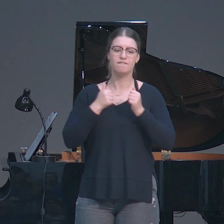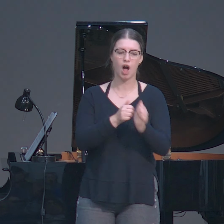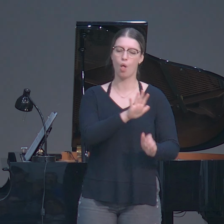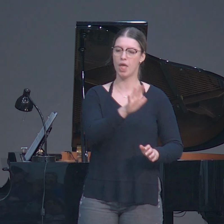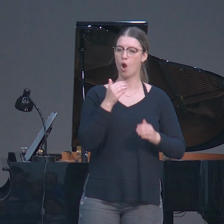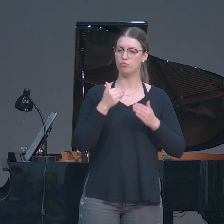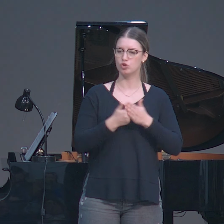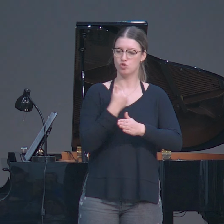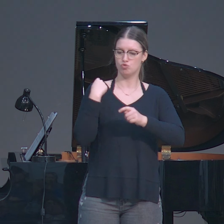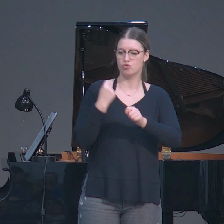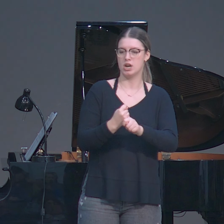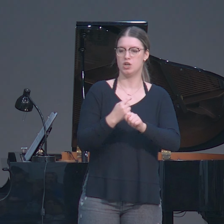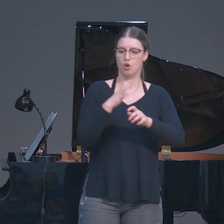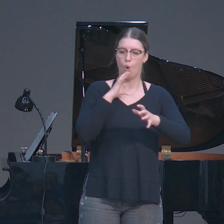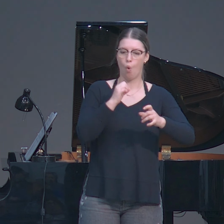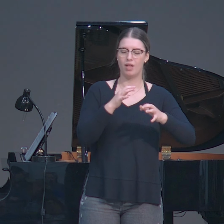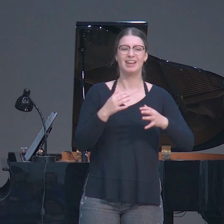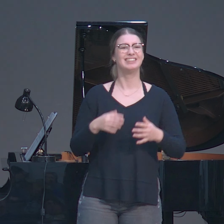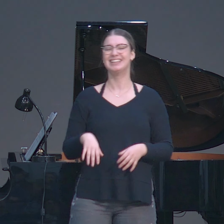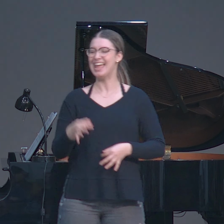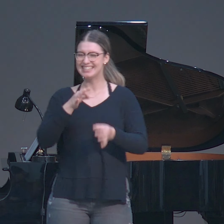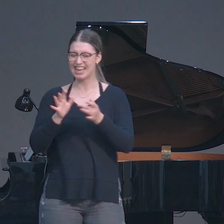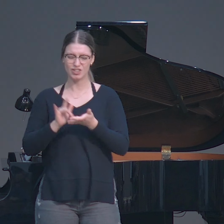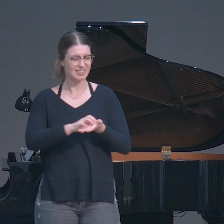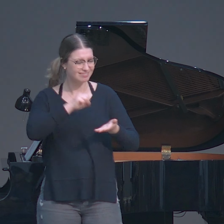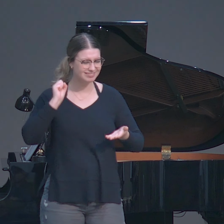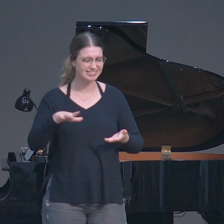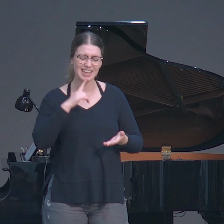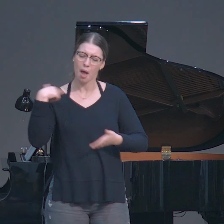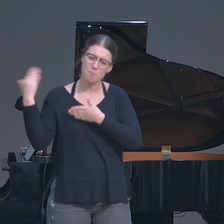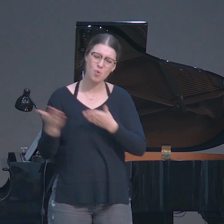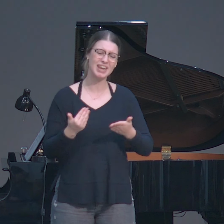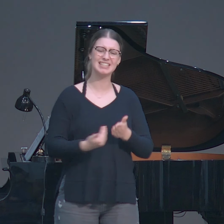came to be taken away and to bring in the new.